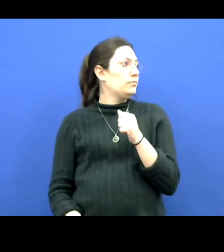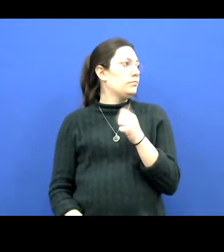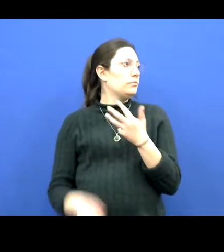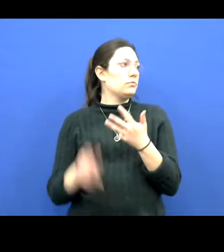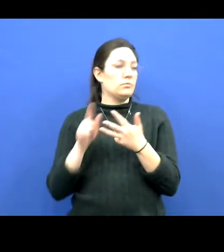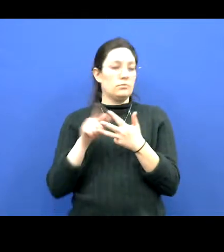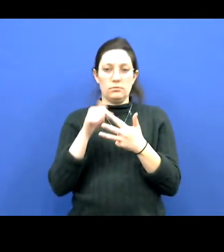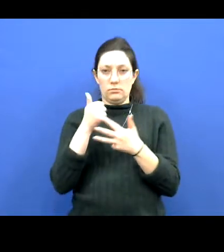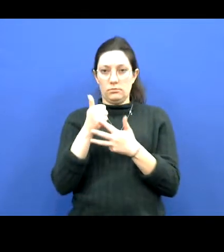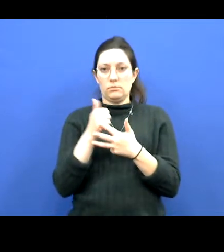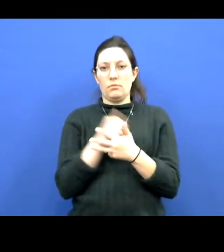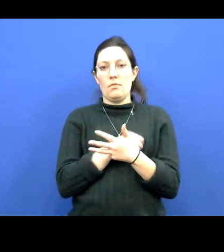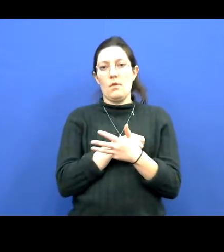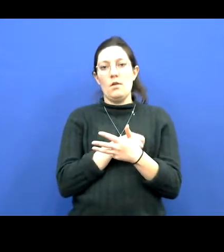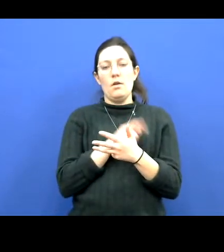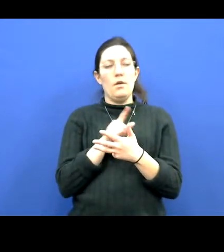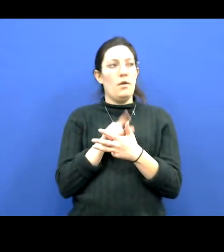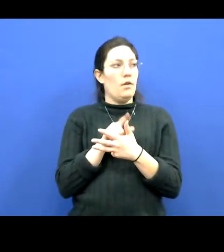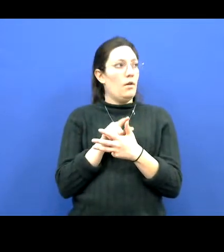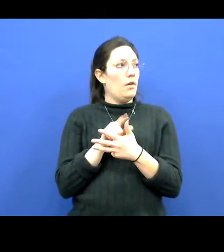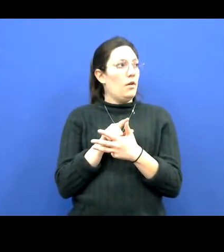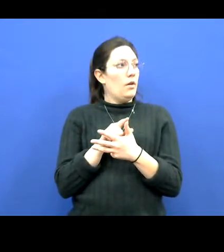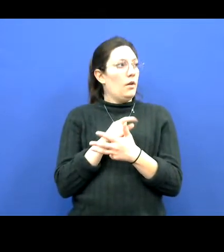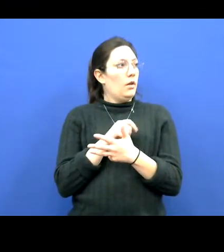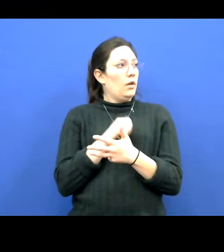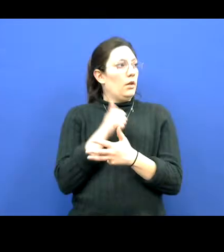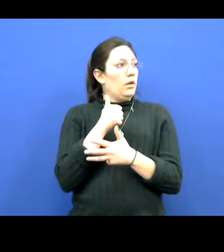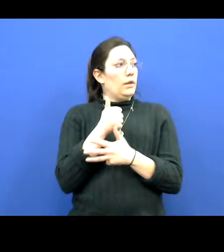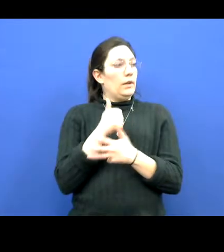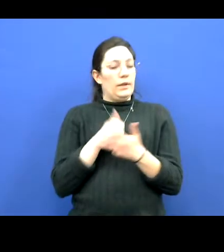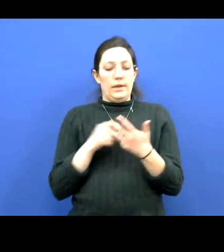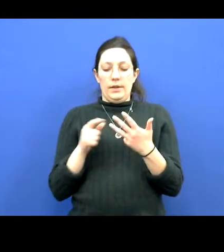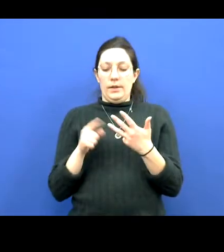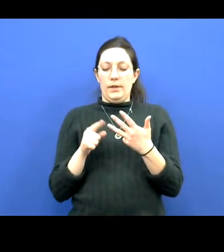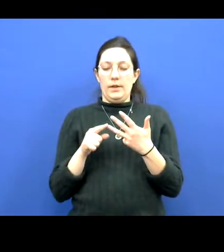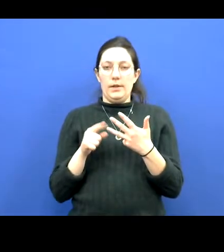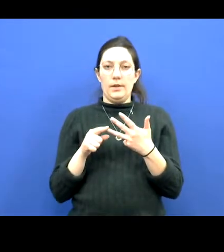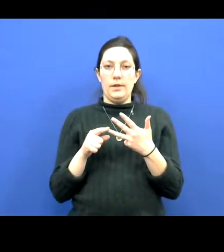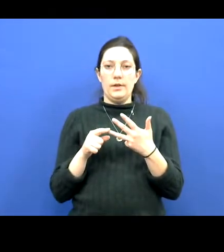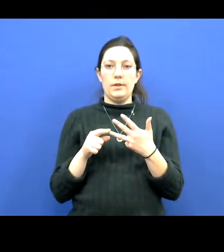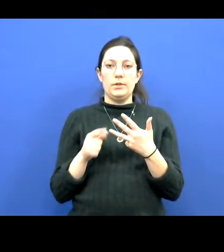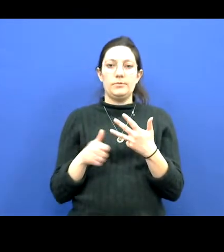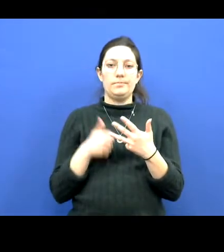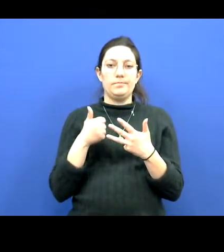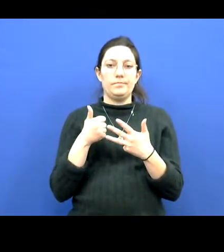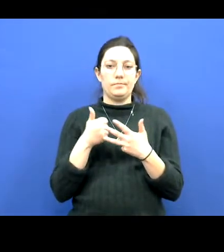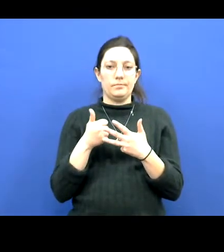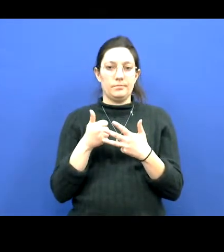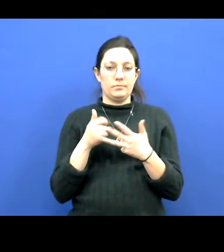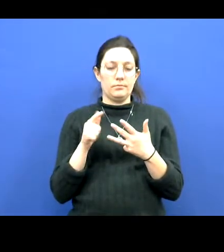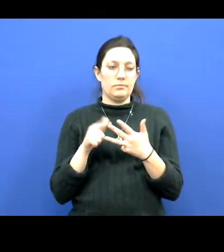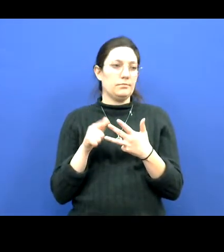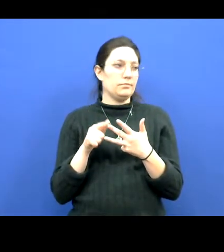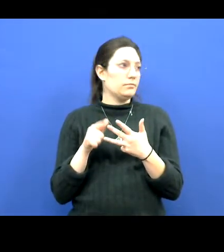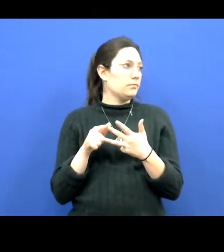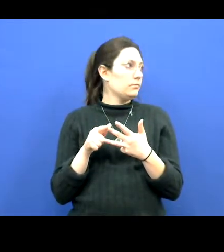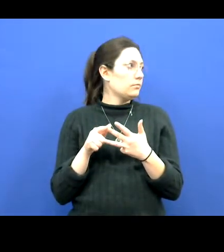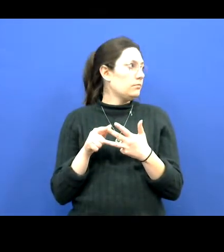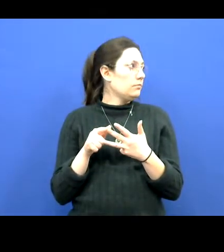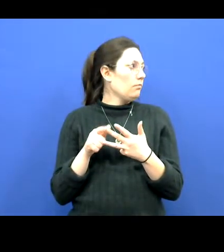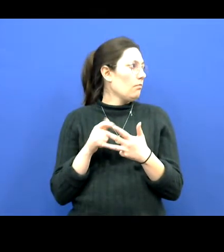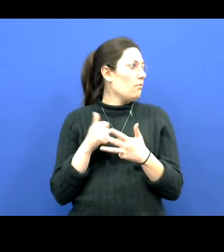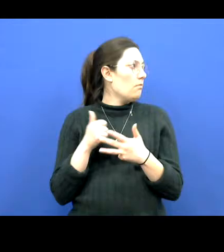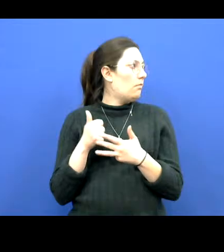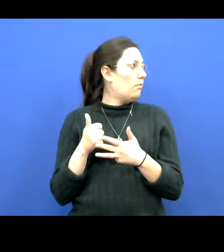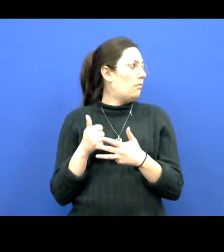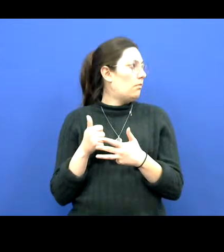Councilmember Page, Aye. Councilmember Blanca. Aye. Councilmember Barley, Aye. Supervisor